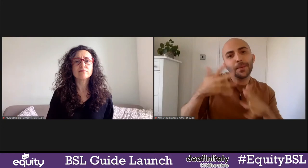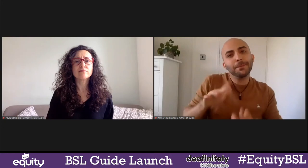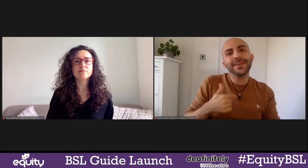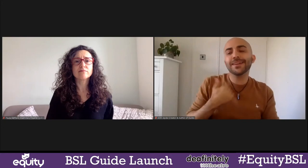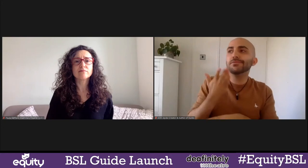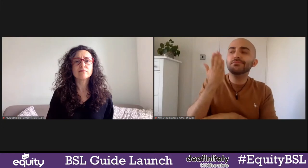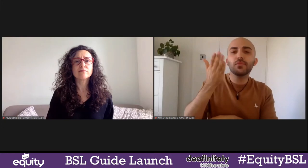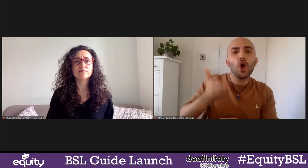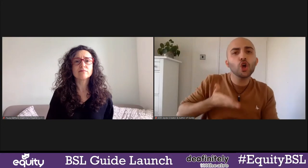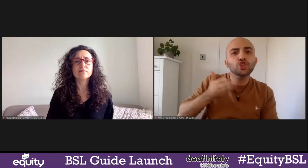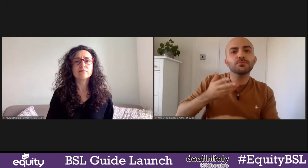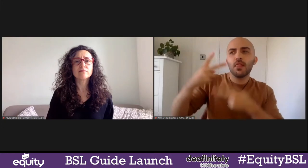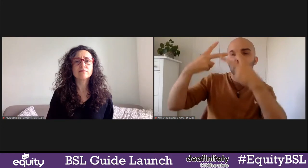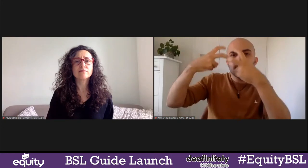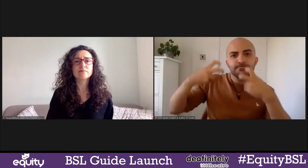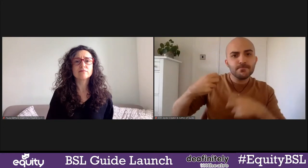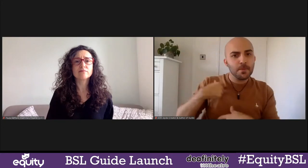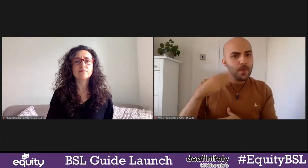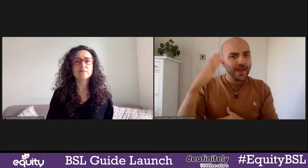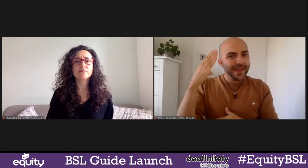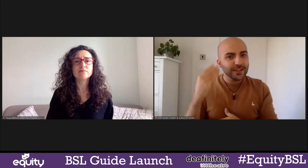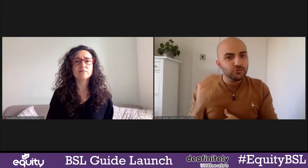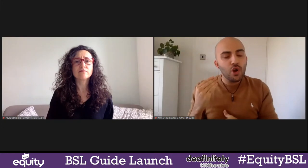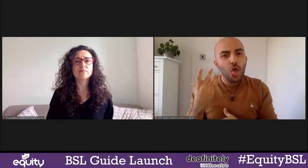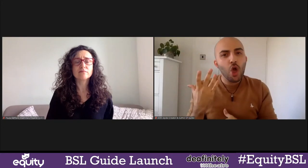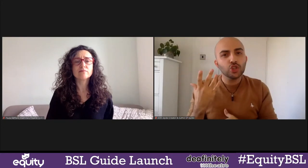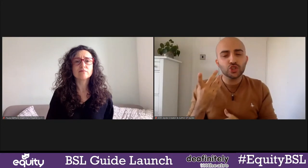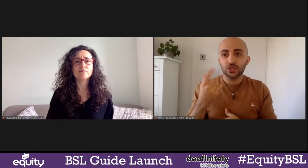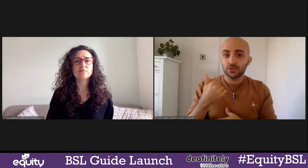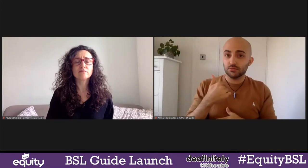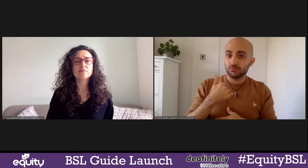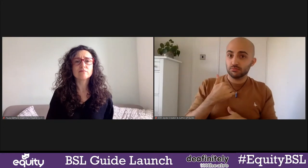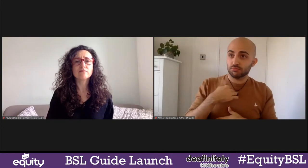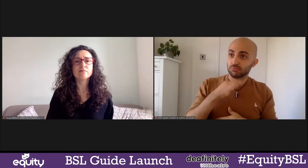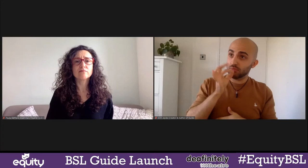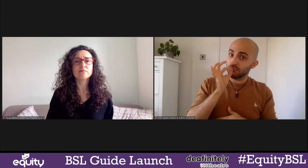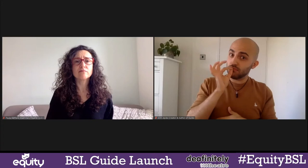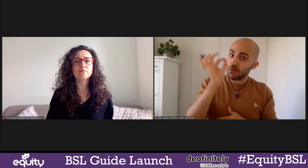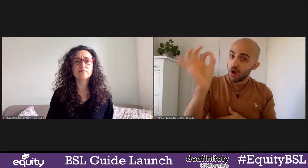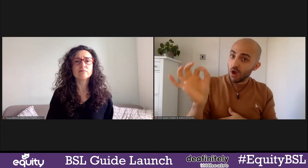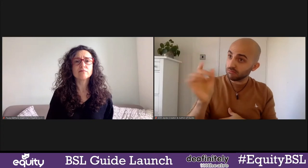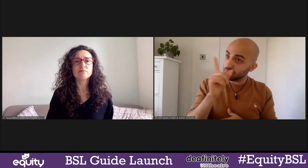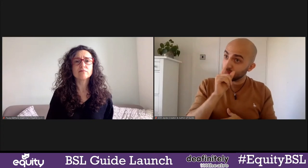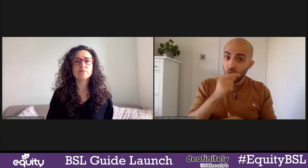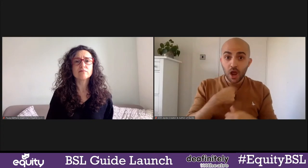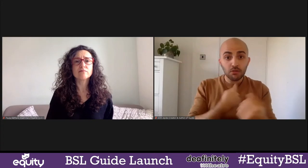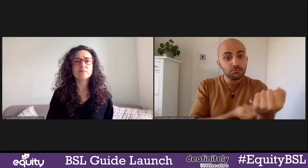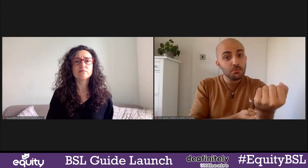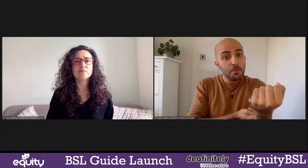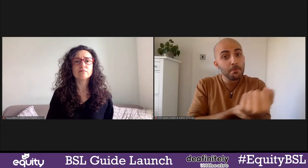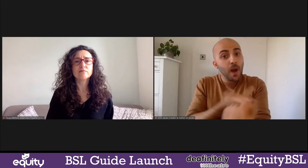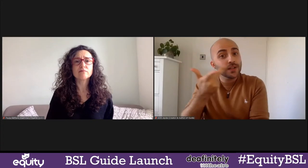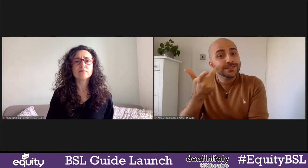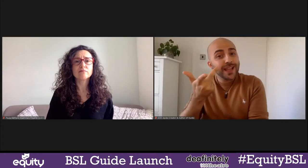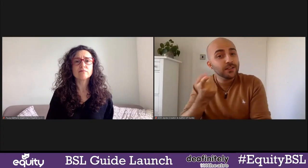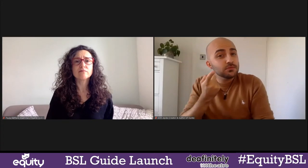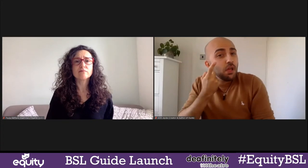And just to say, over the last few years, when I've been going to hospital about my own hearing loss, I requested a blood